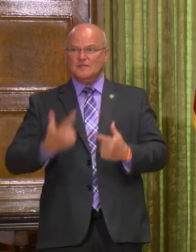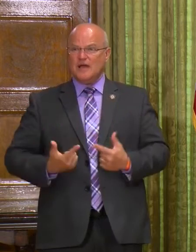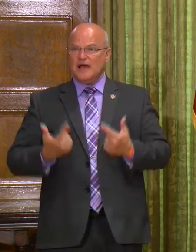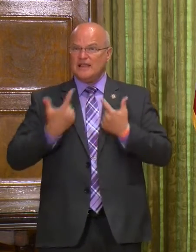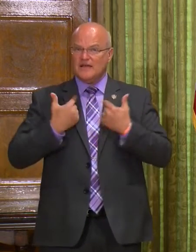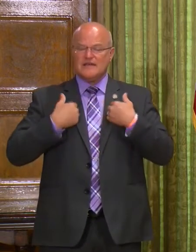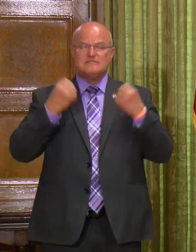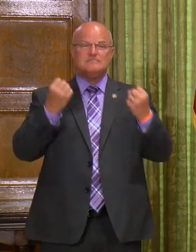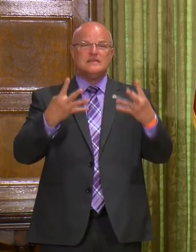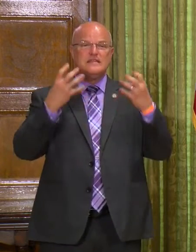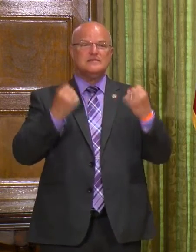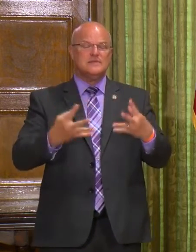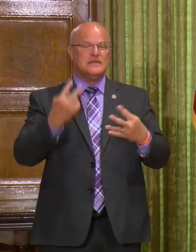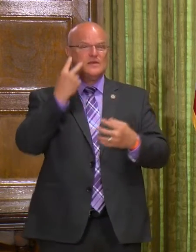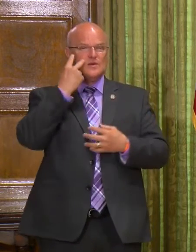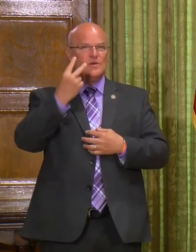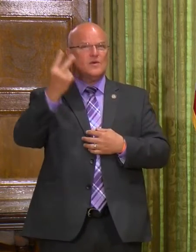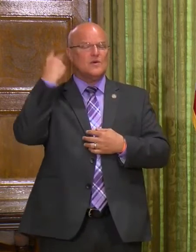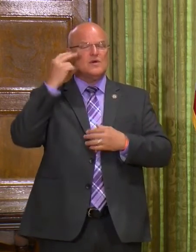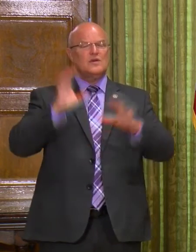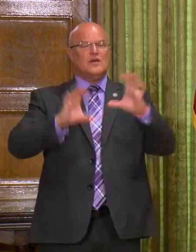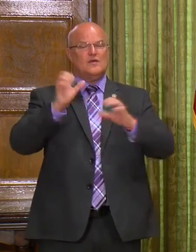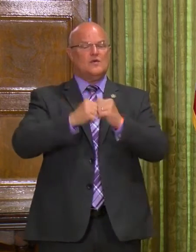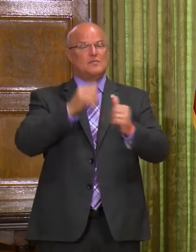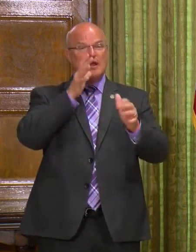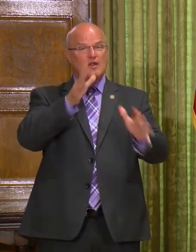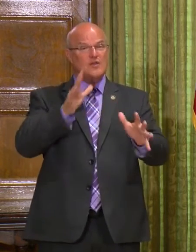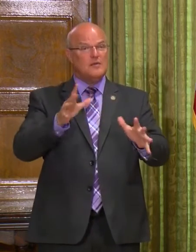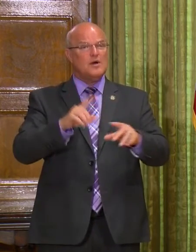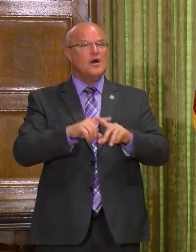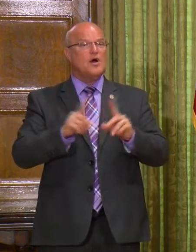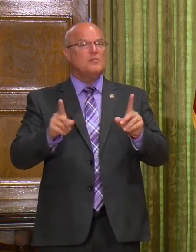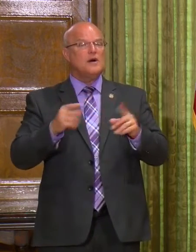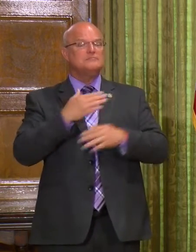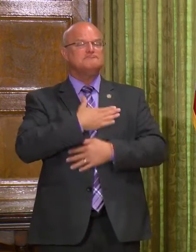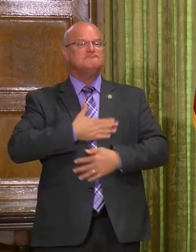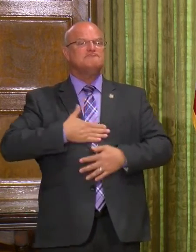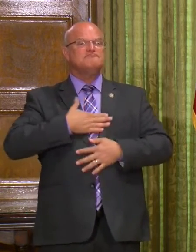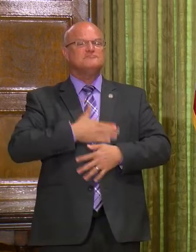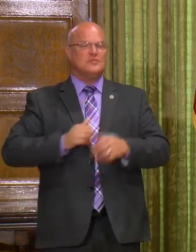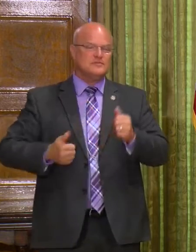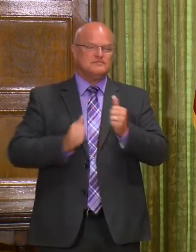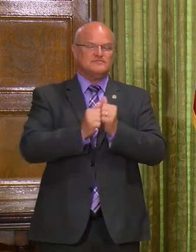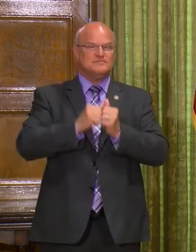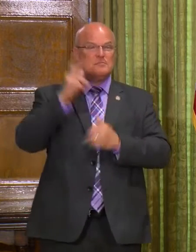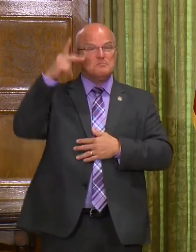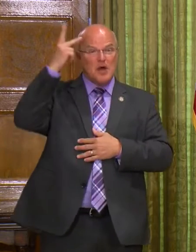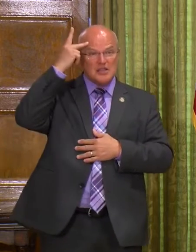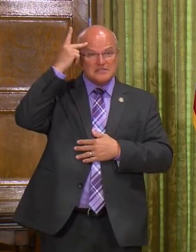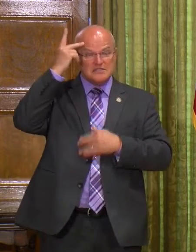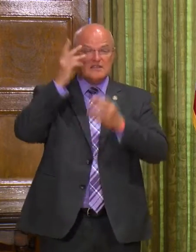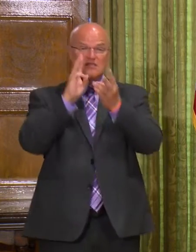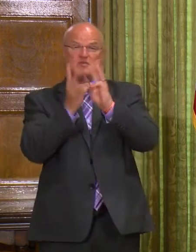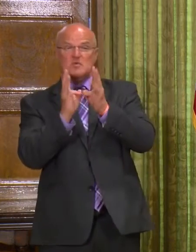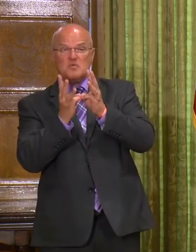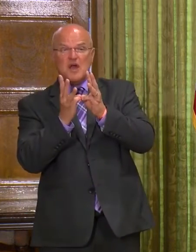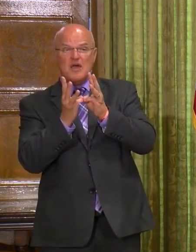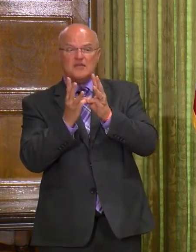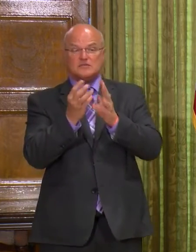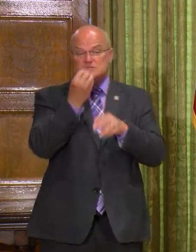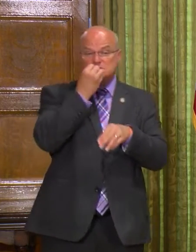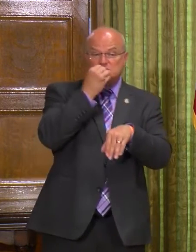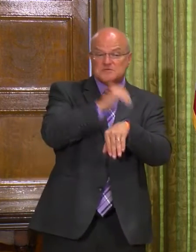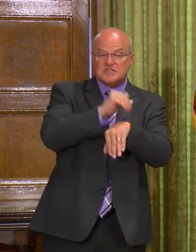had many memorable, serious conversations with her, but just as much, we enjoy catching up on politics, the weather, what we're having for